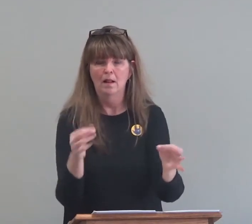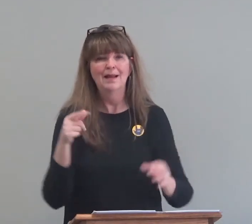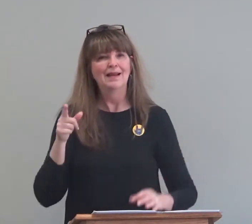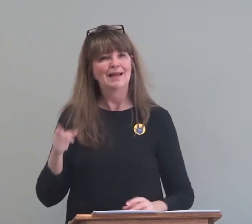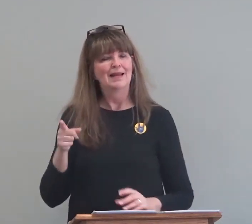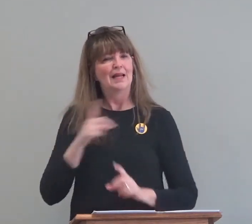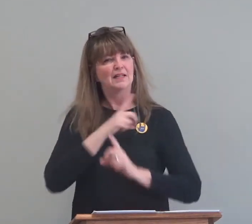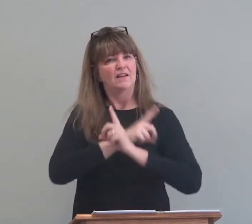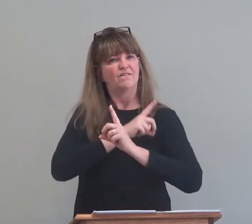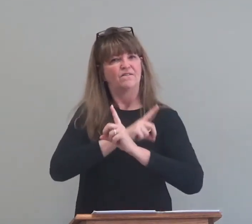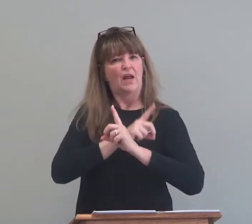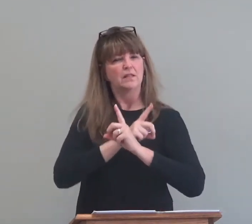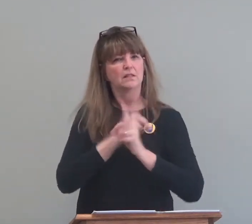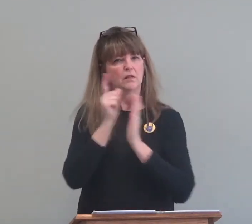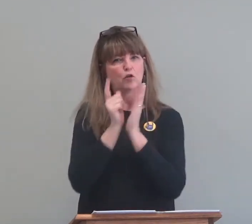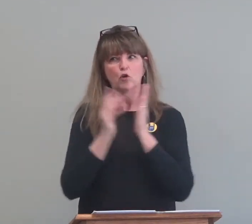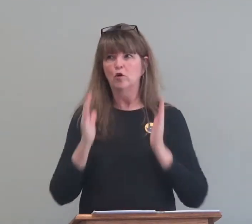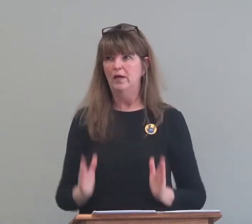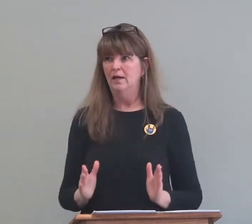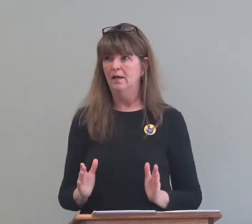He won cases defending